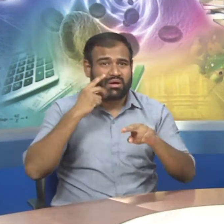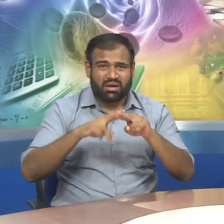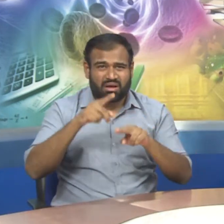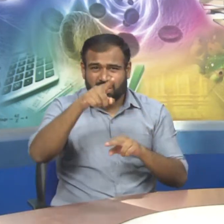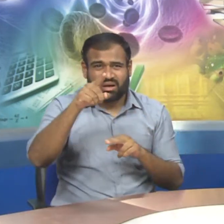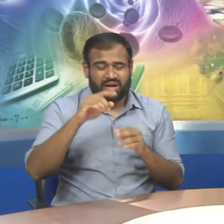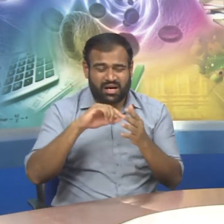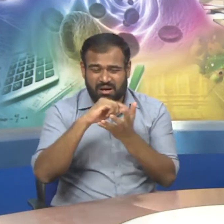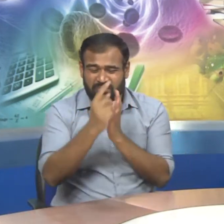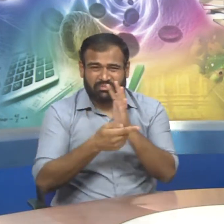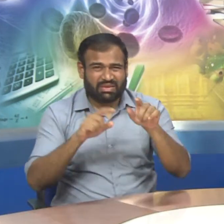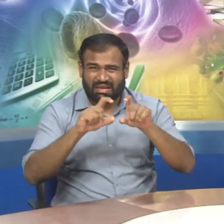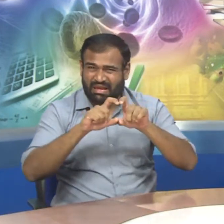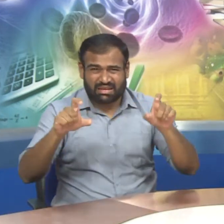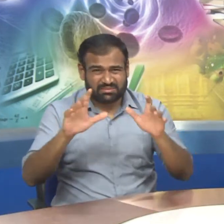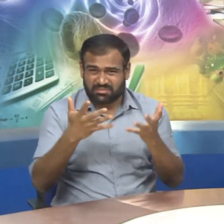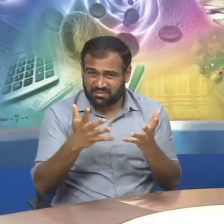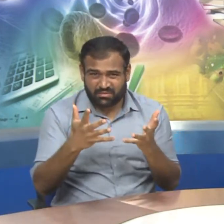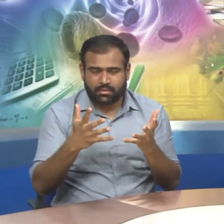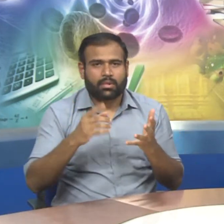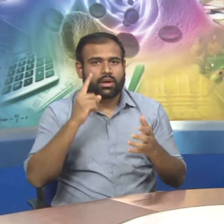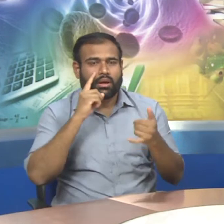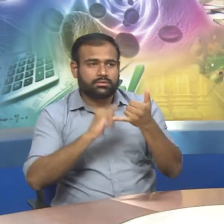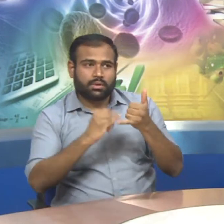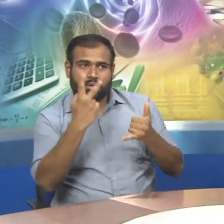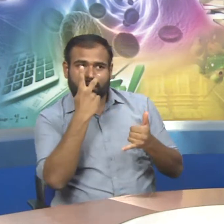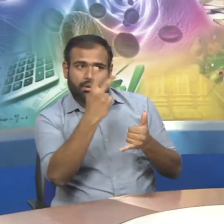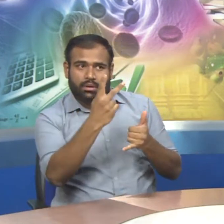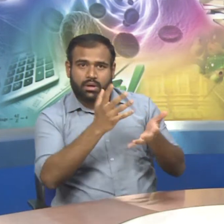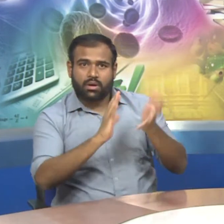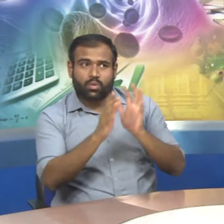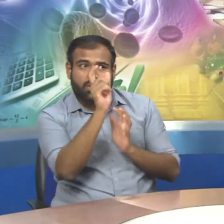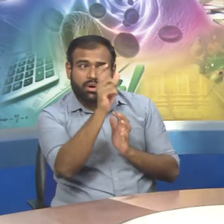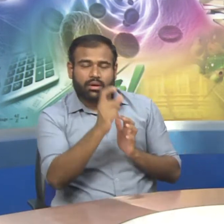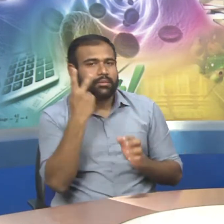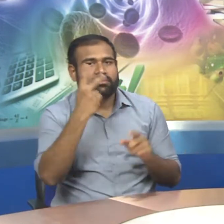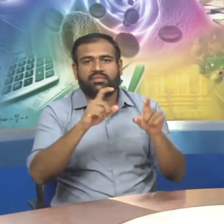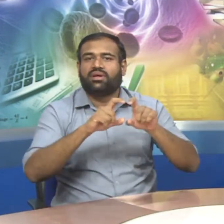So this statement will be false statement.